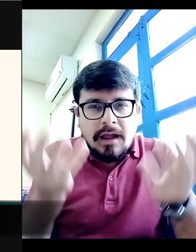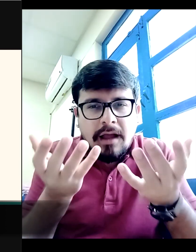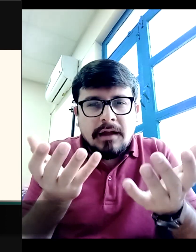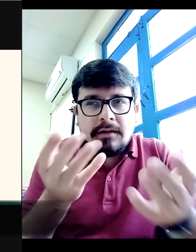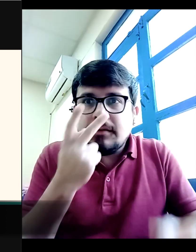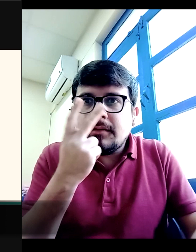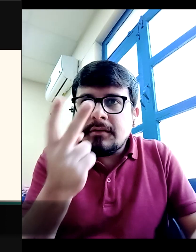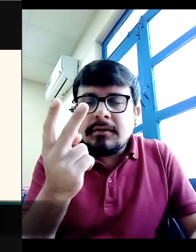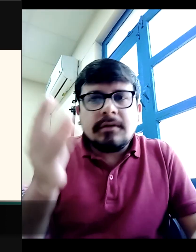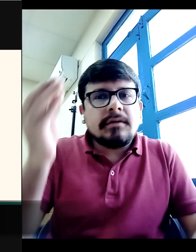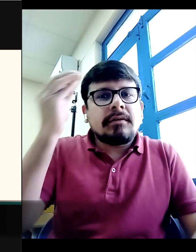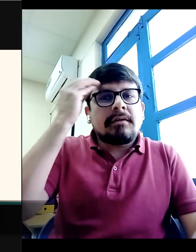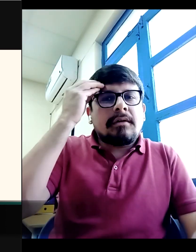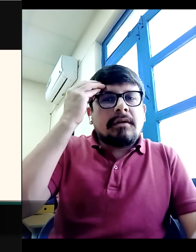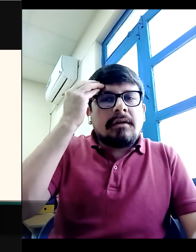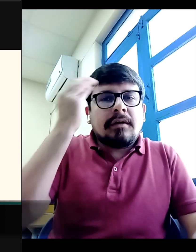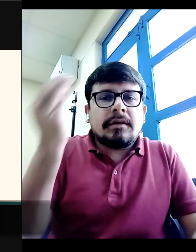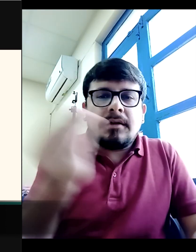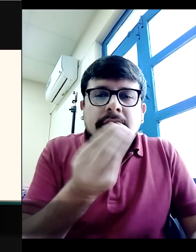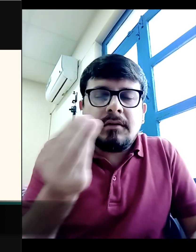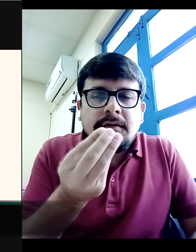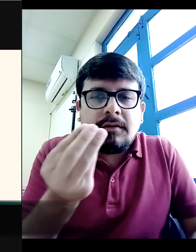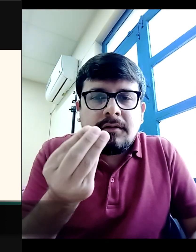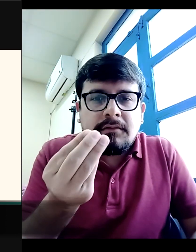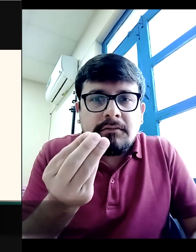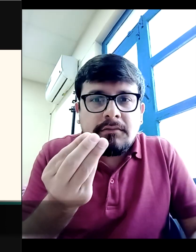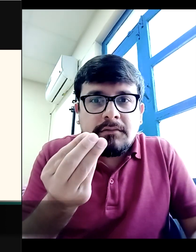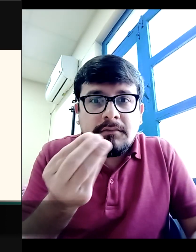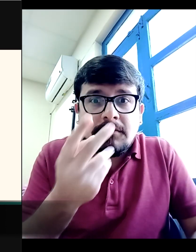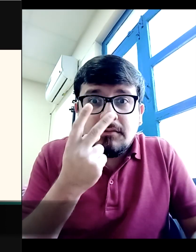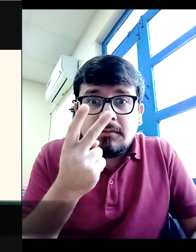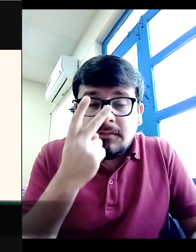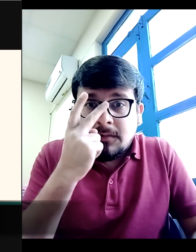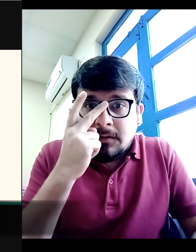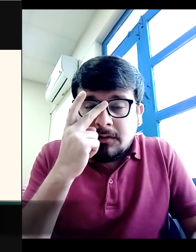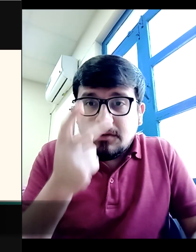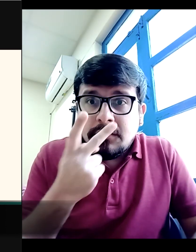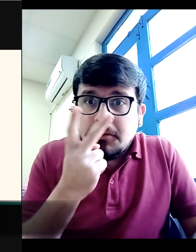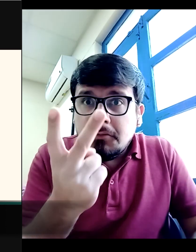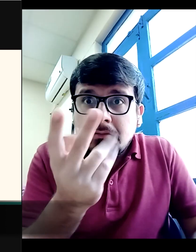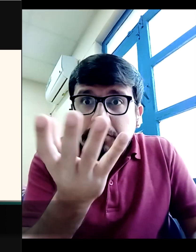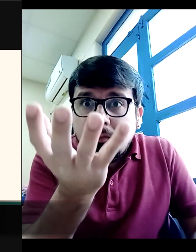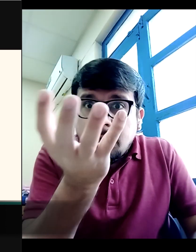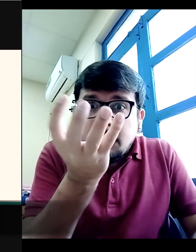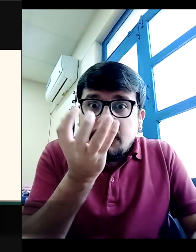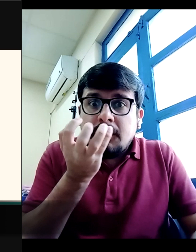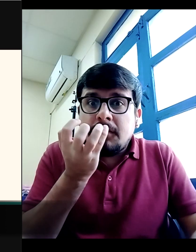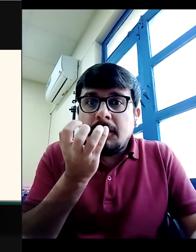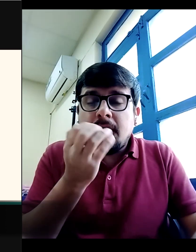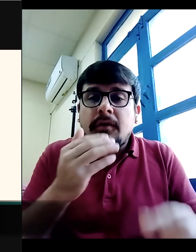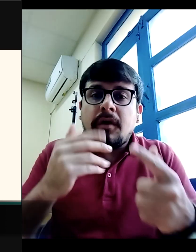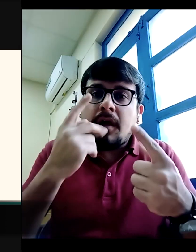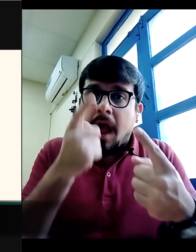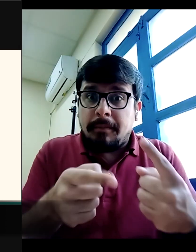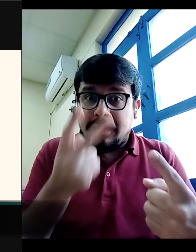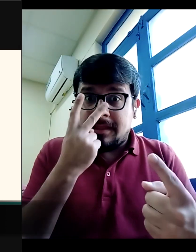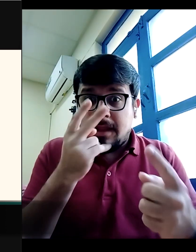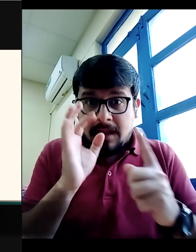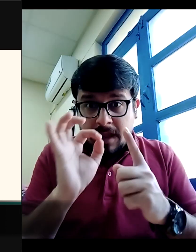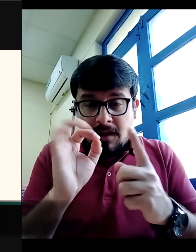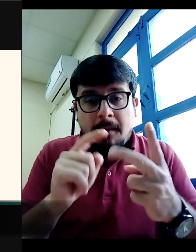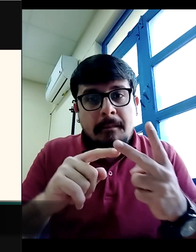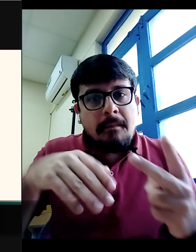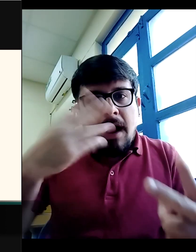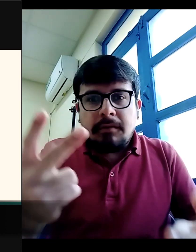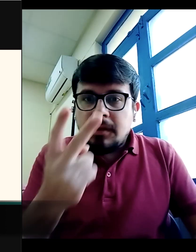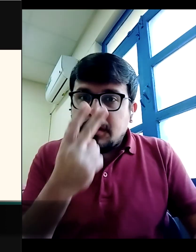It should look good now, and it should good look after a few years as well. And it should be unique. It